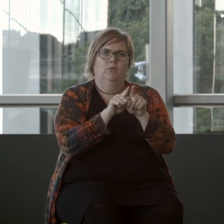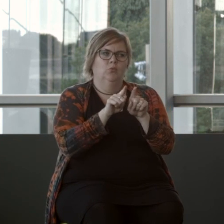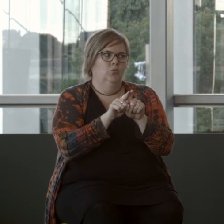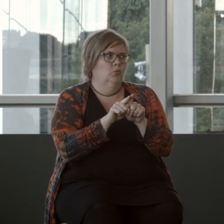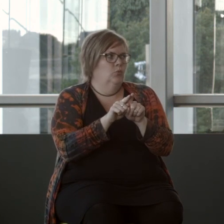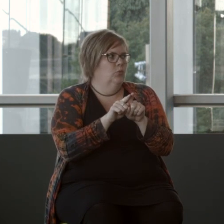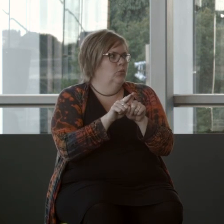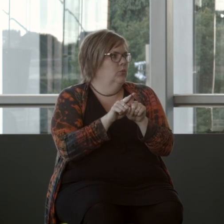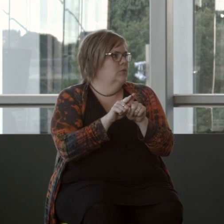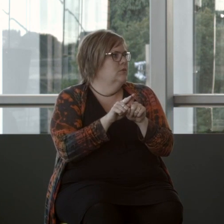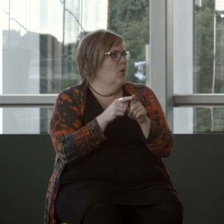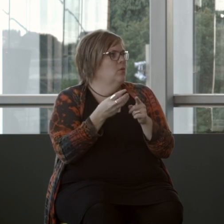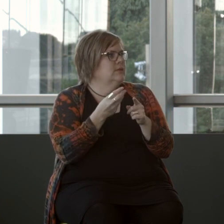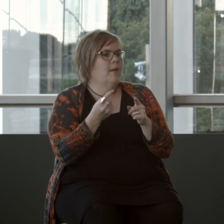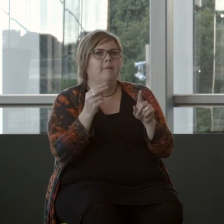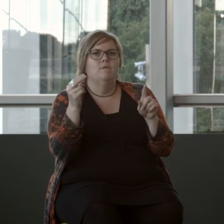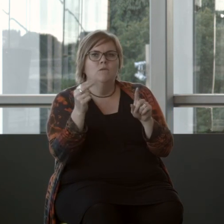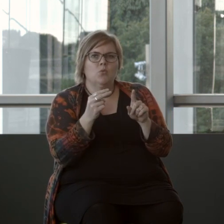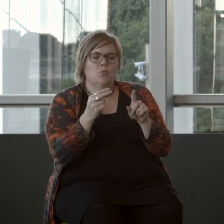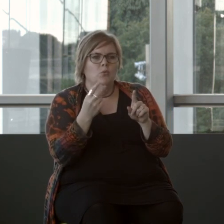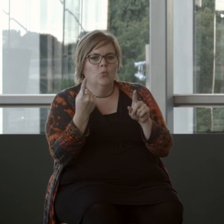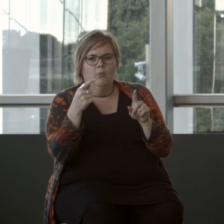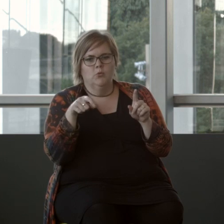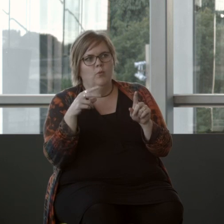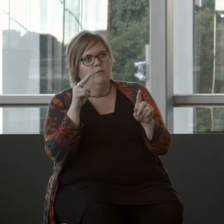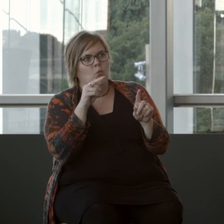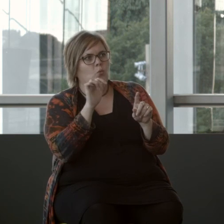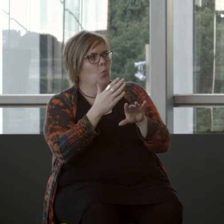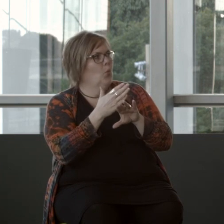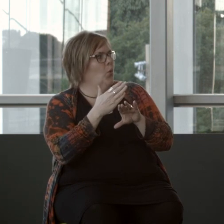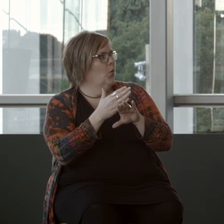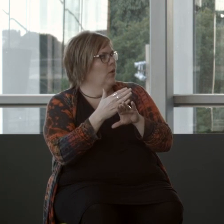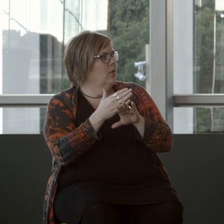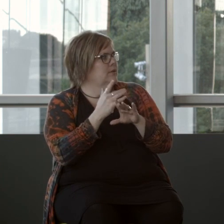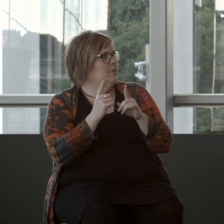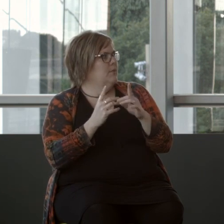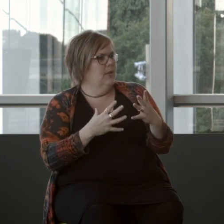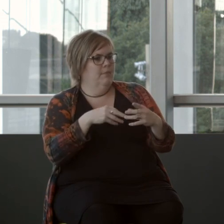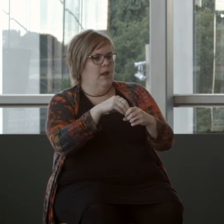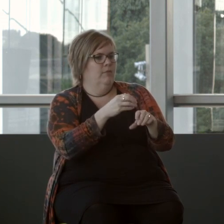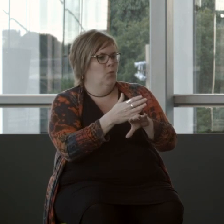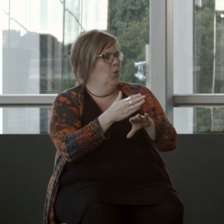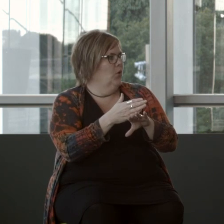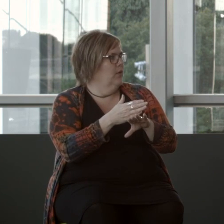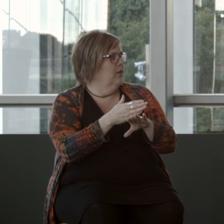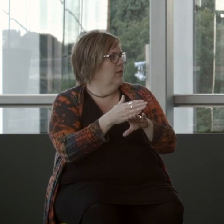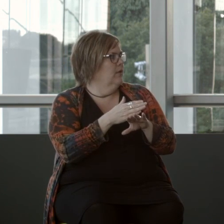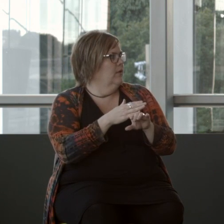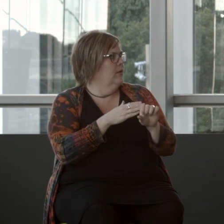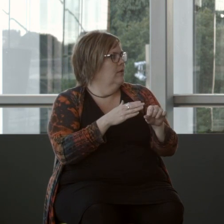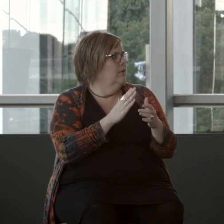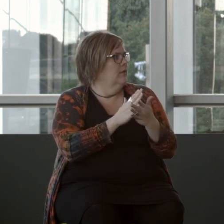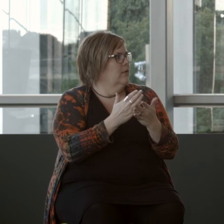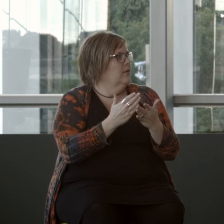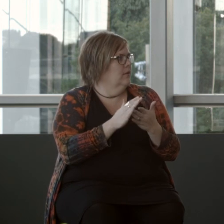some photographs where some of the viewer of one of your work are part of the work. So you try to... Definitely. Very